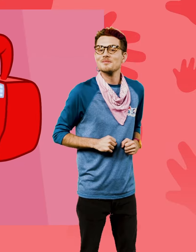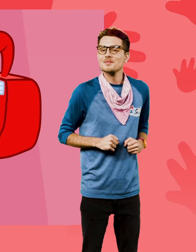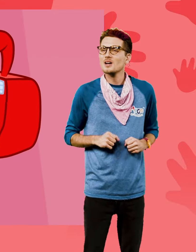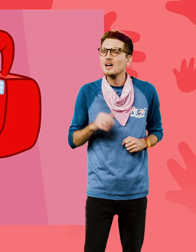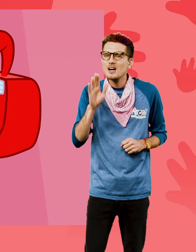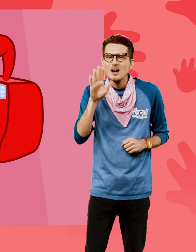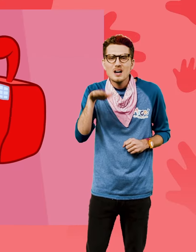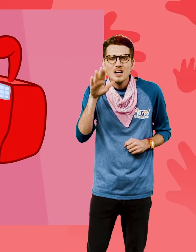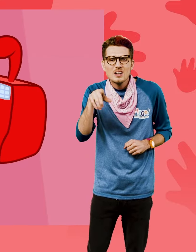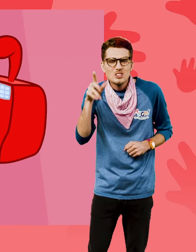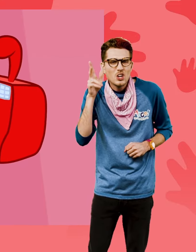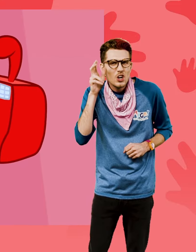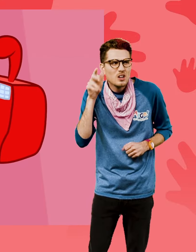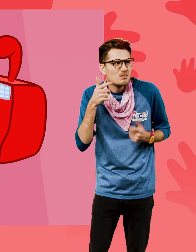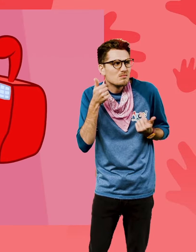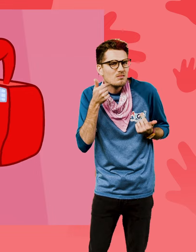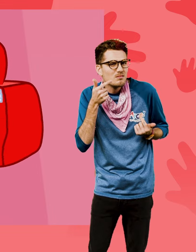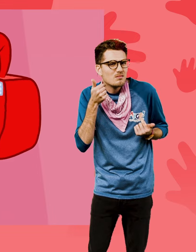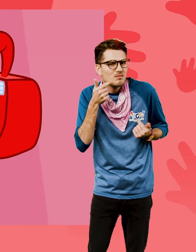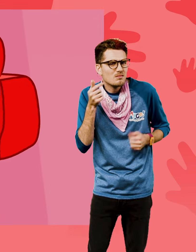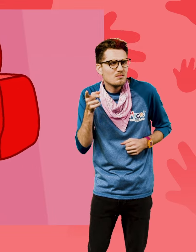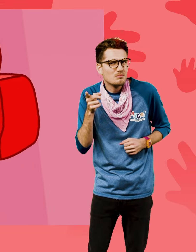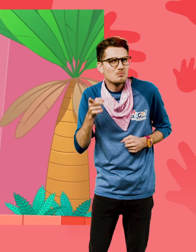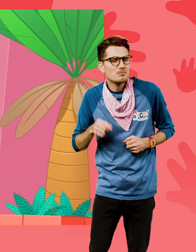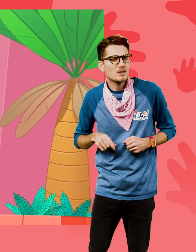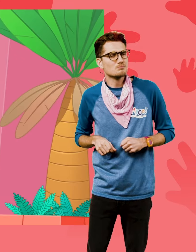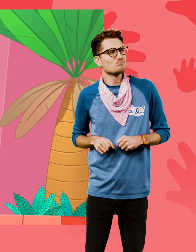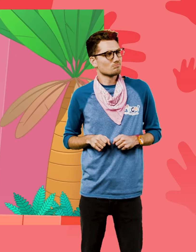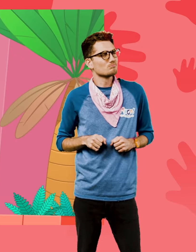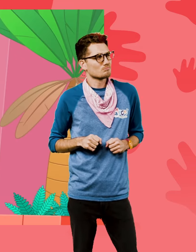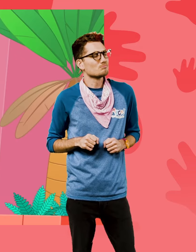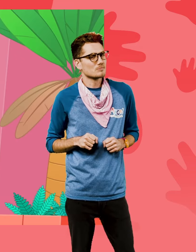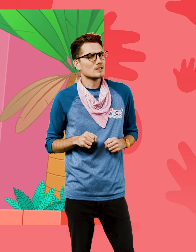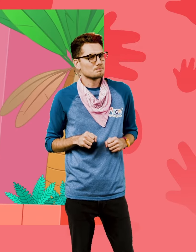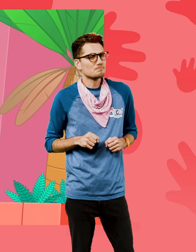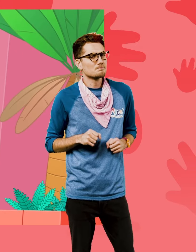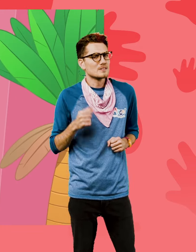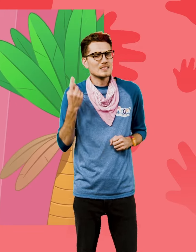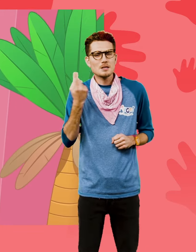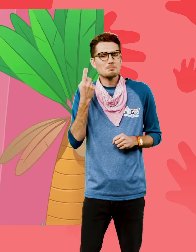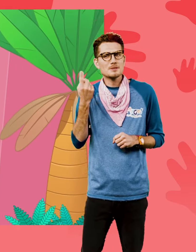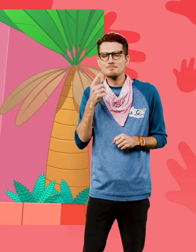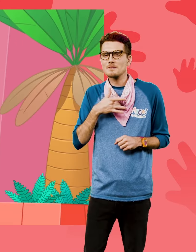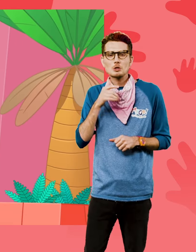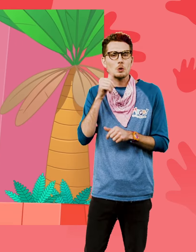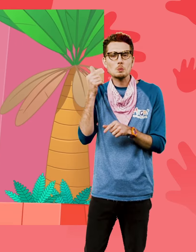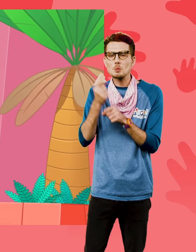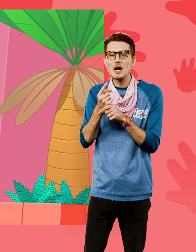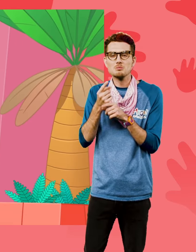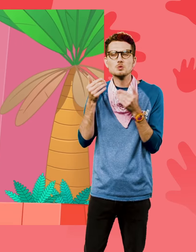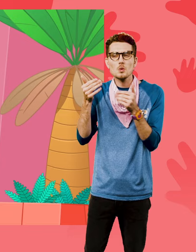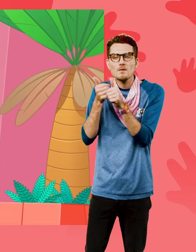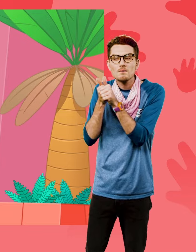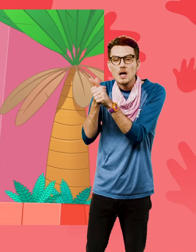Did you hear that laugh, Morphle? Uh-huh. Something doesn't feel right. Let's follow